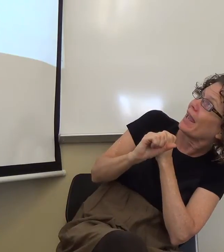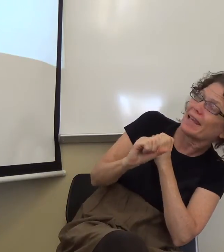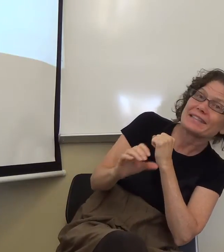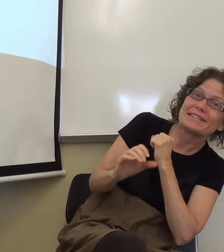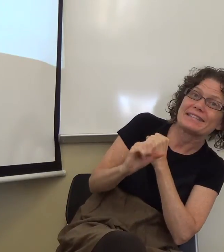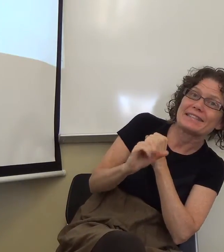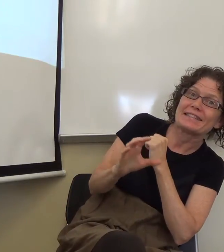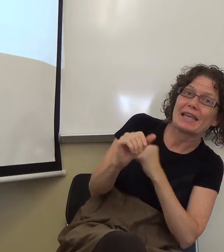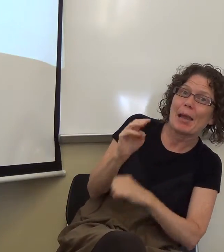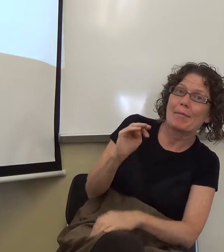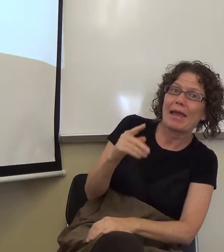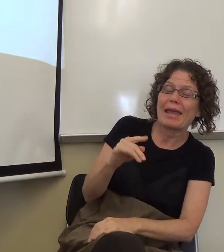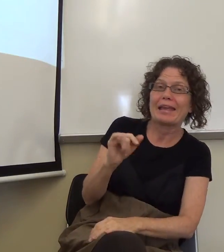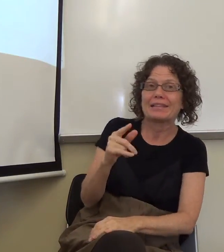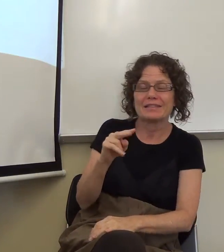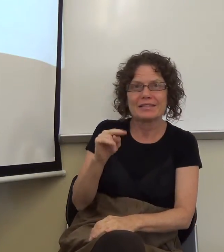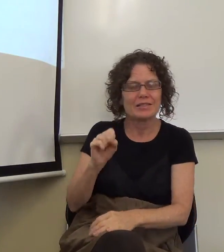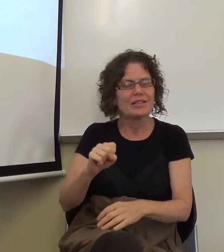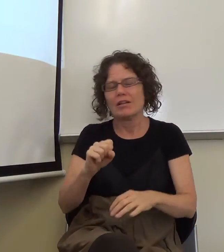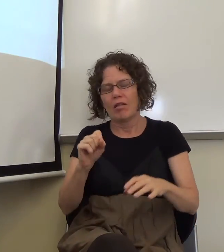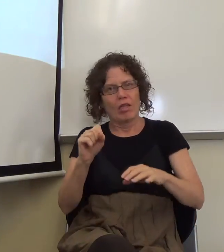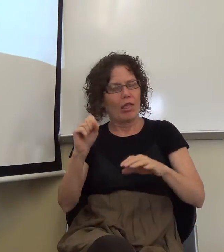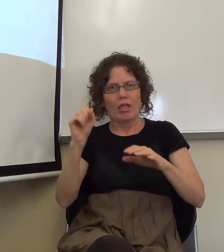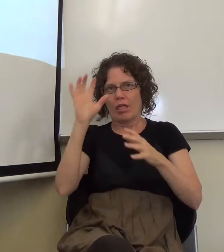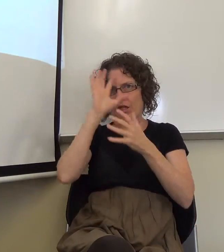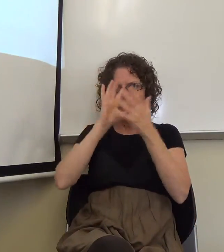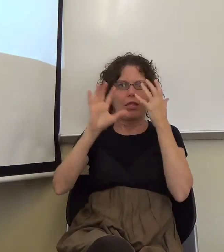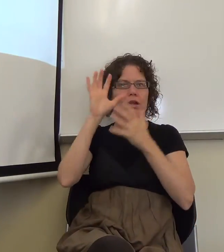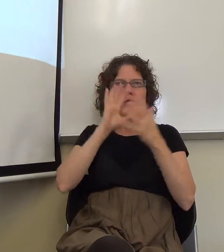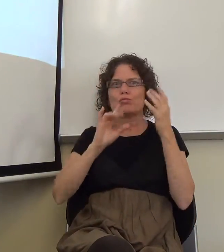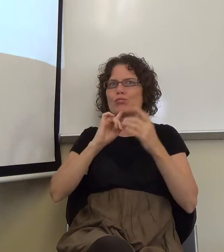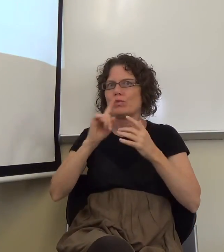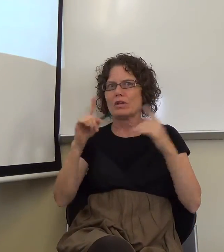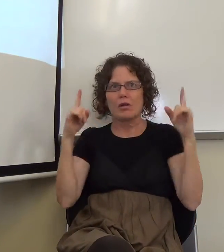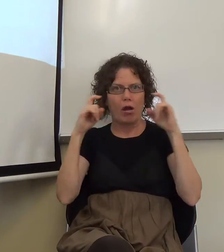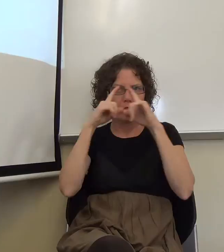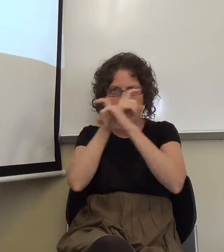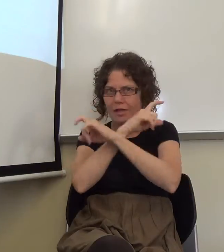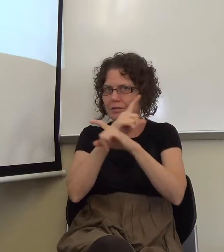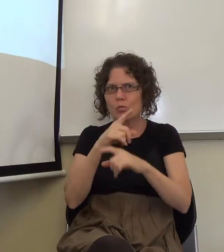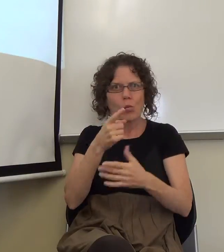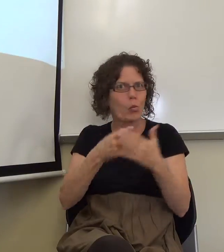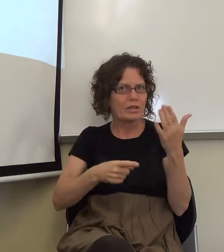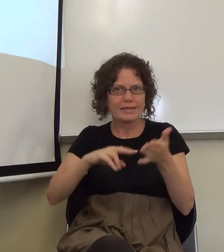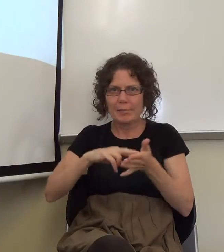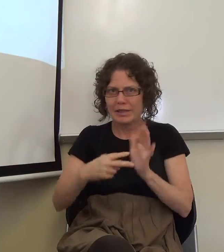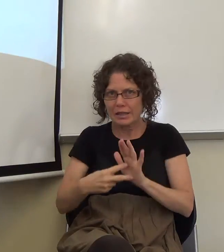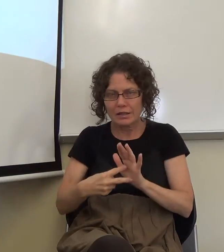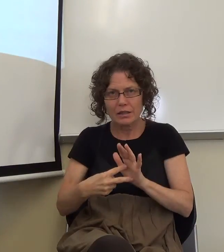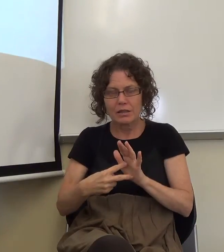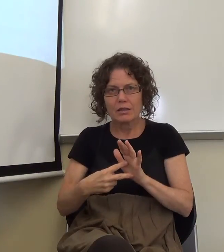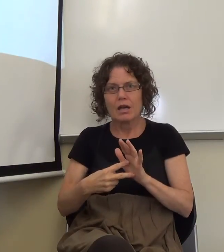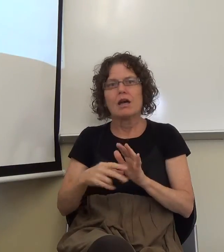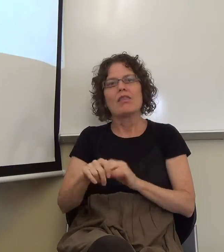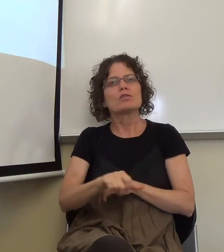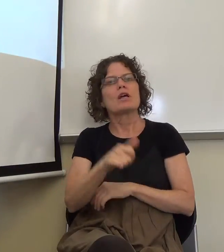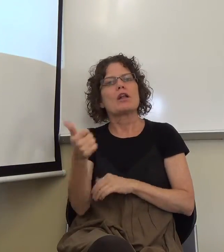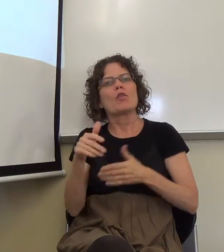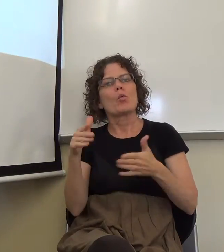That's the problem. You have to really understand what it is. There's another way to say it that's in